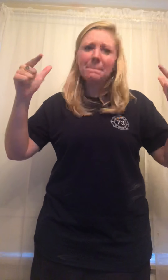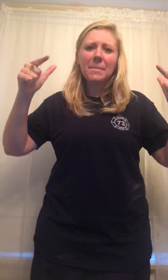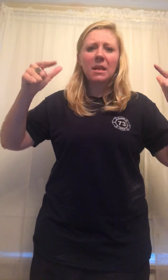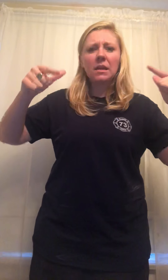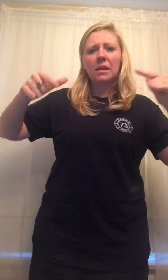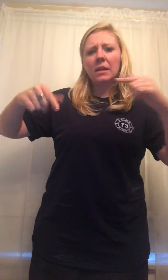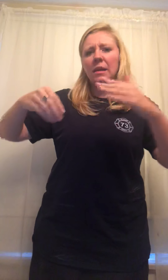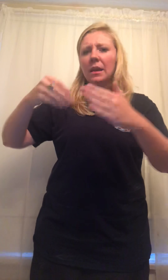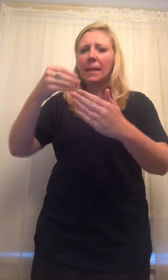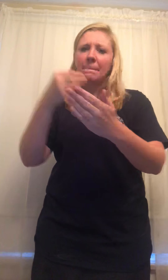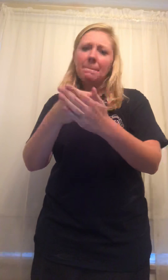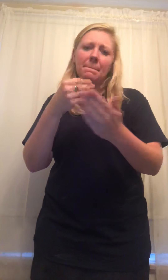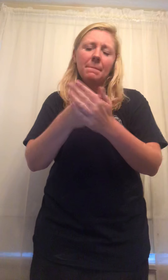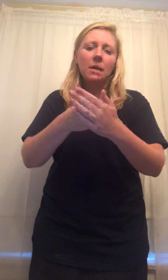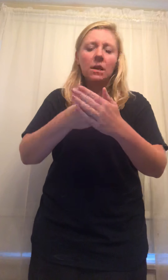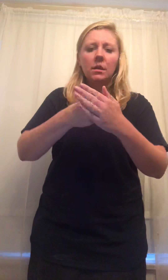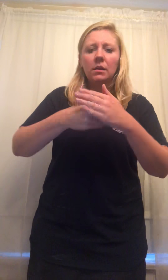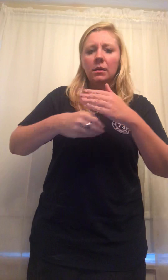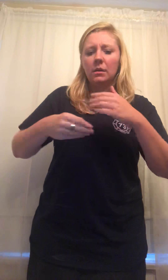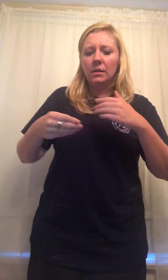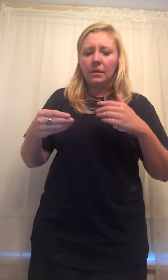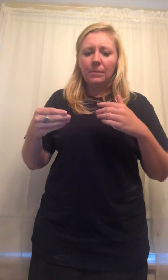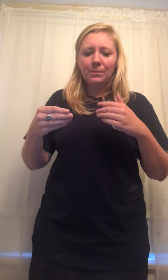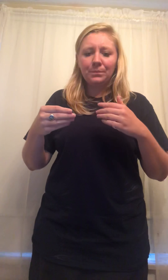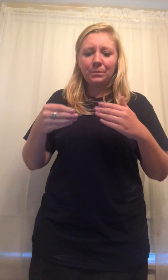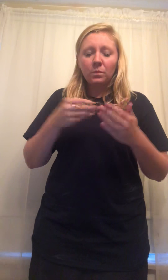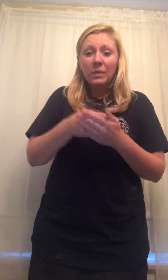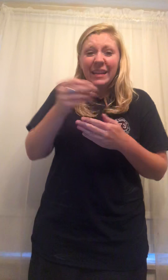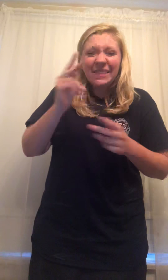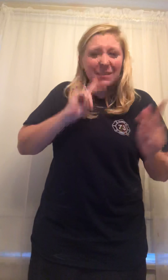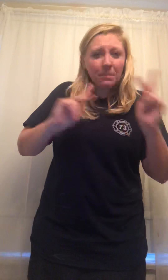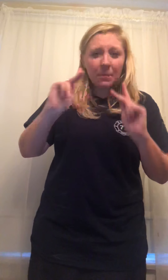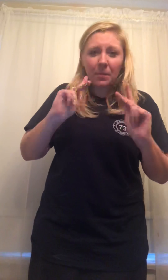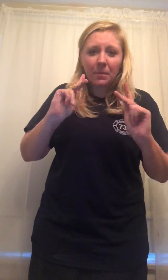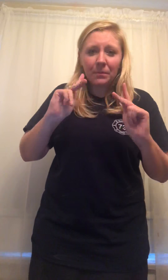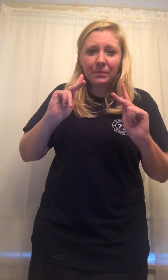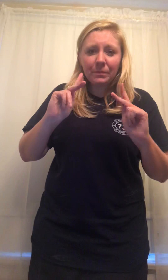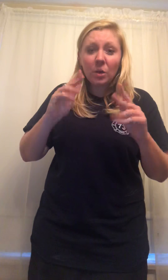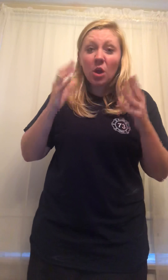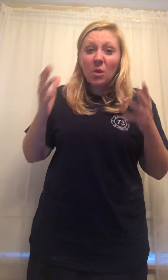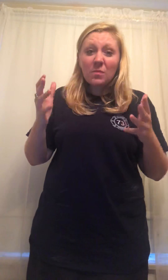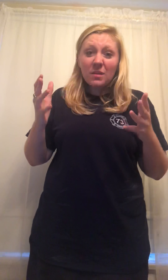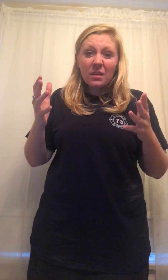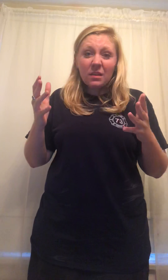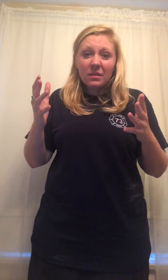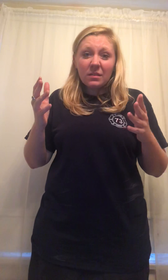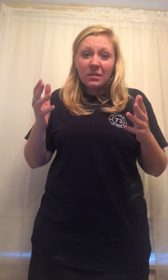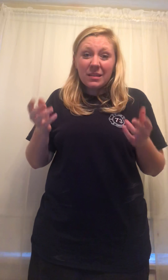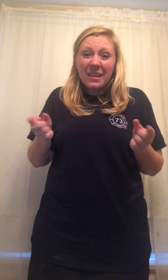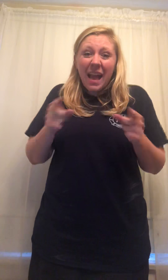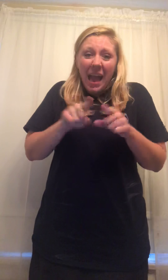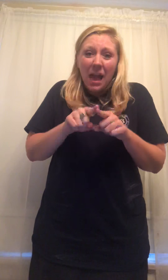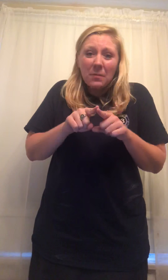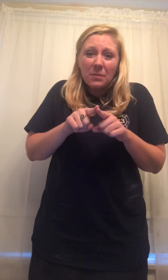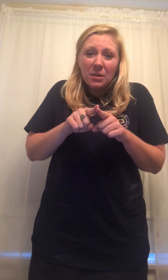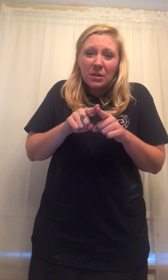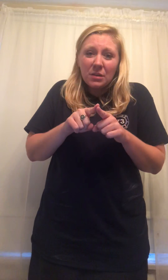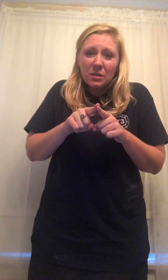welfare system gives to people. And this has created, of course, a lot of huge costs in the short